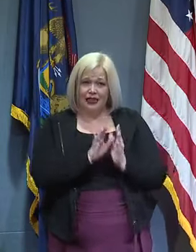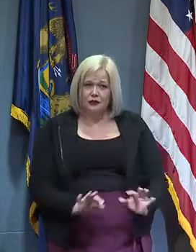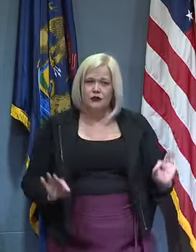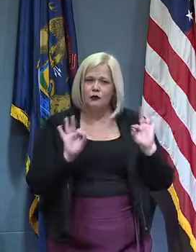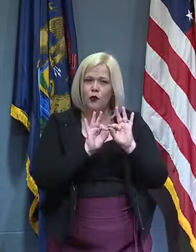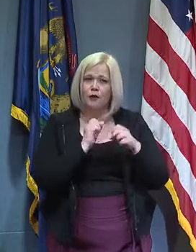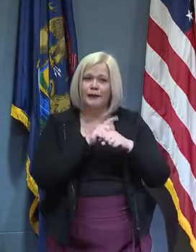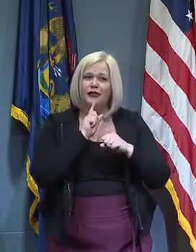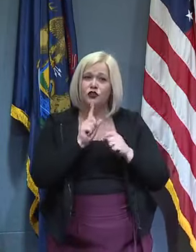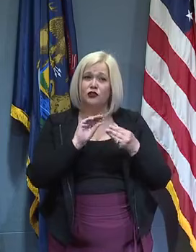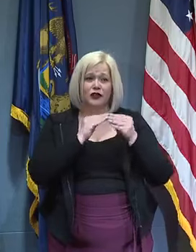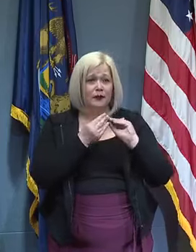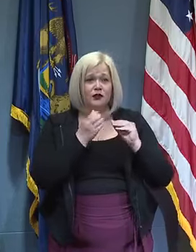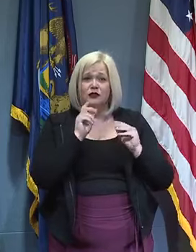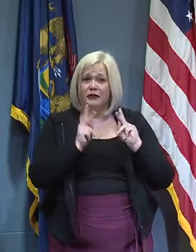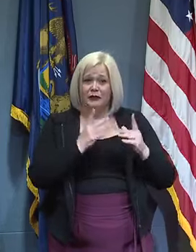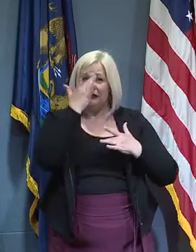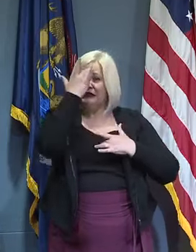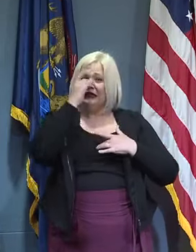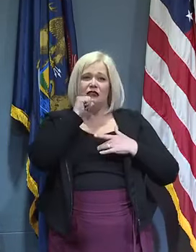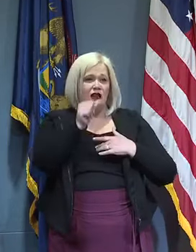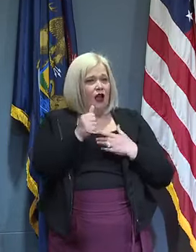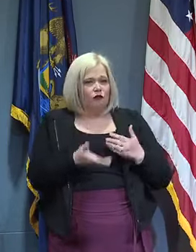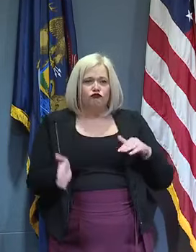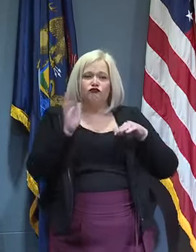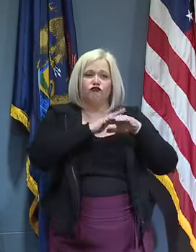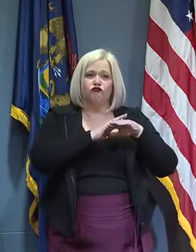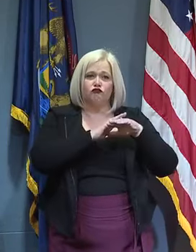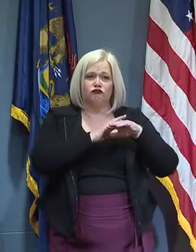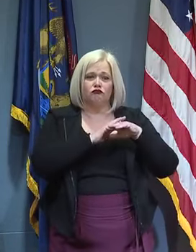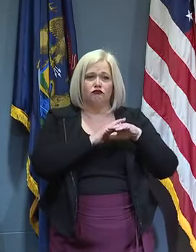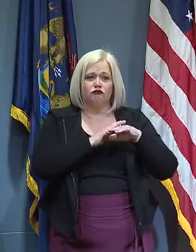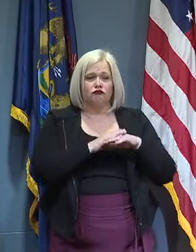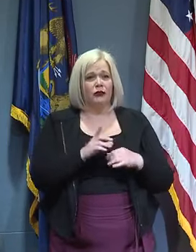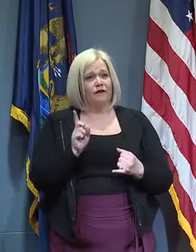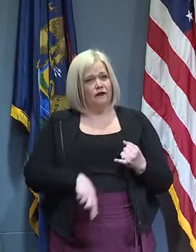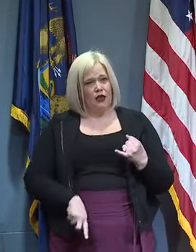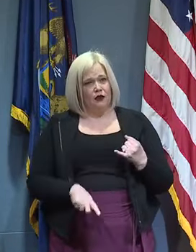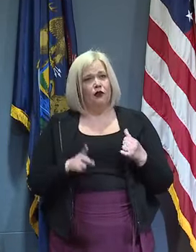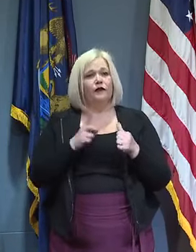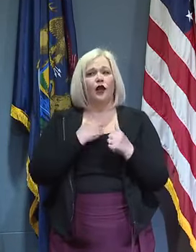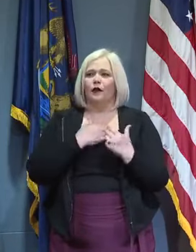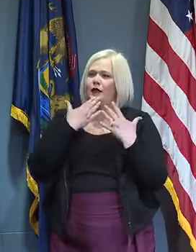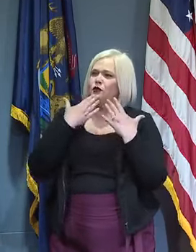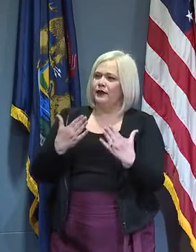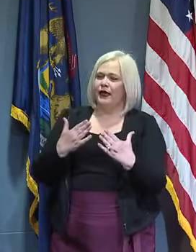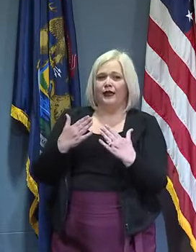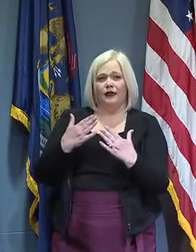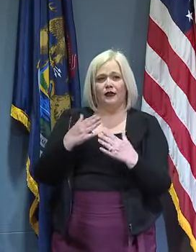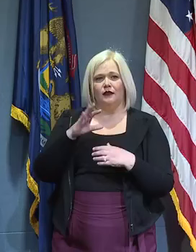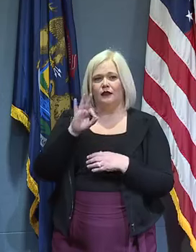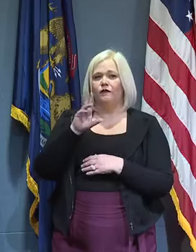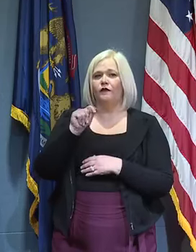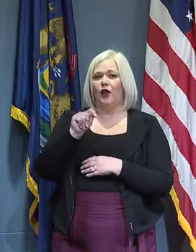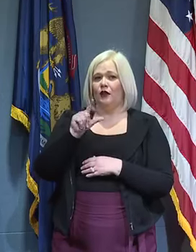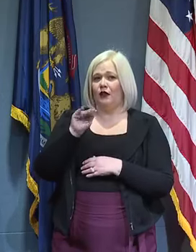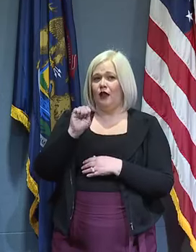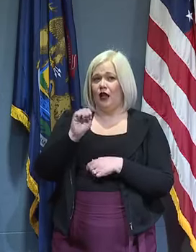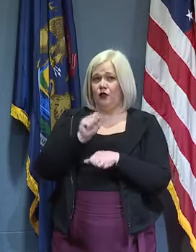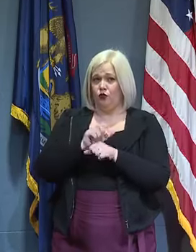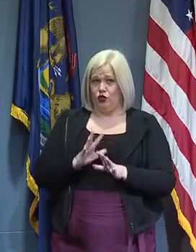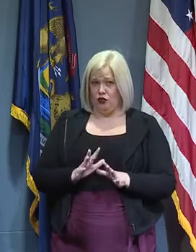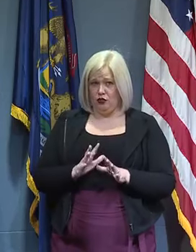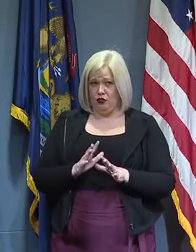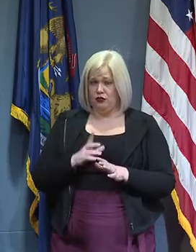getting safely back to work. In closing, I'd like to thank the frontline workers for their service. Thank you